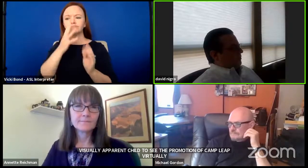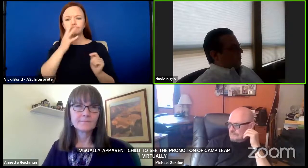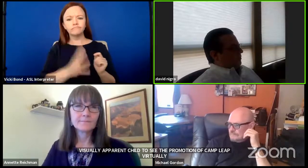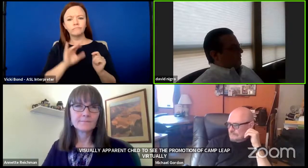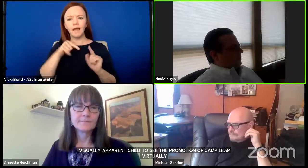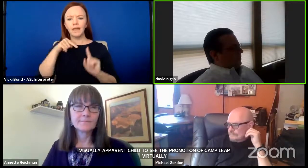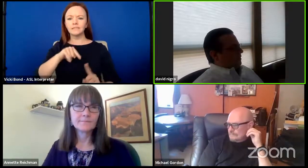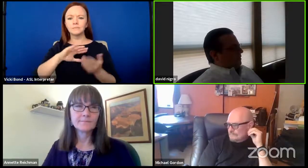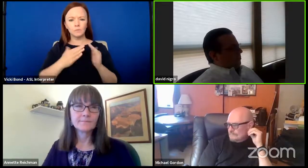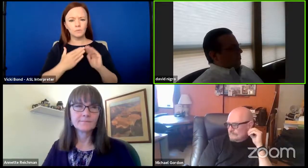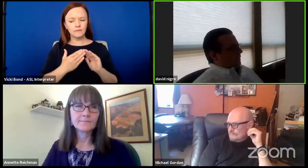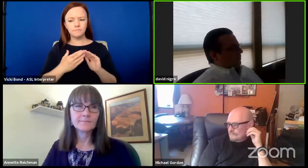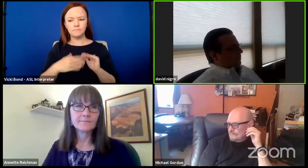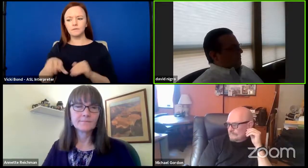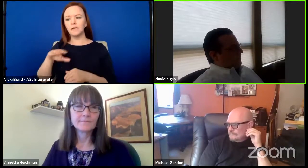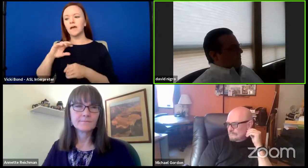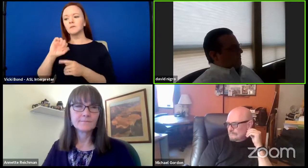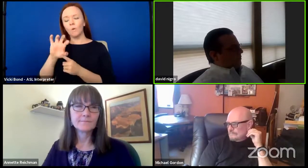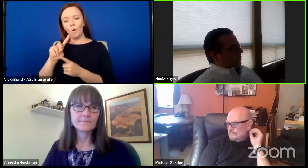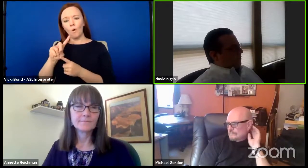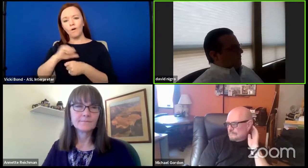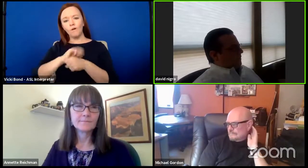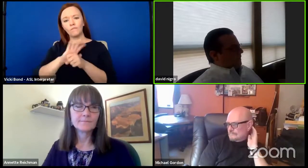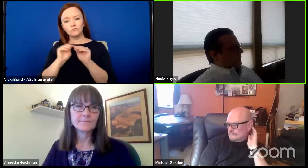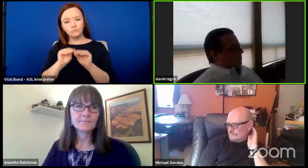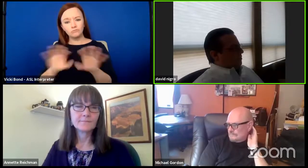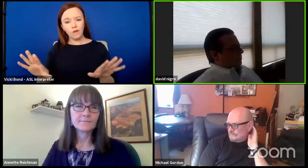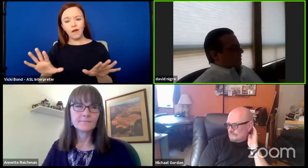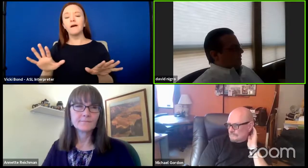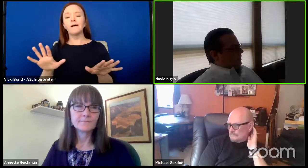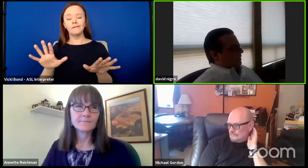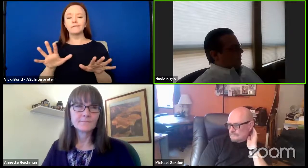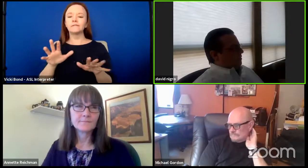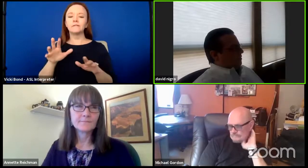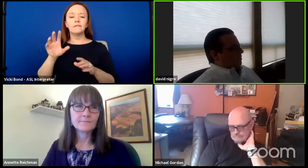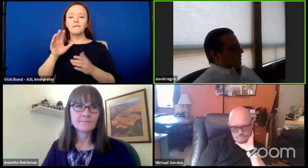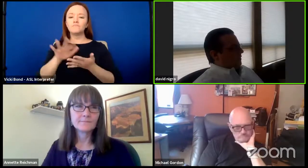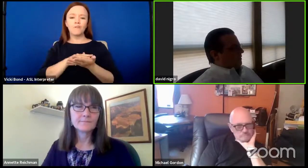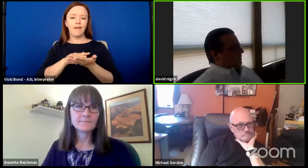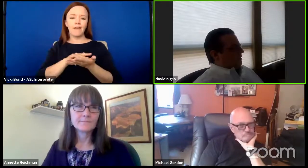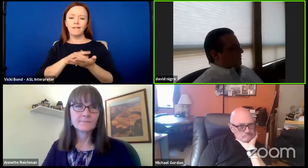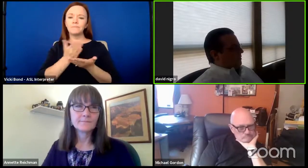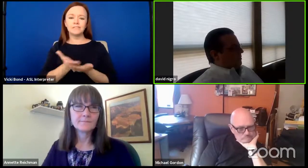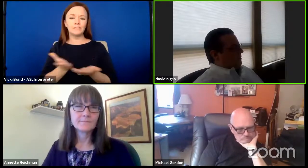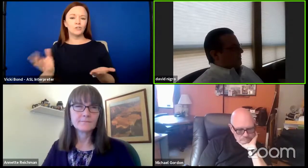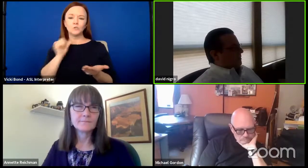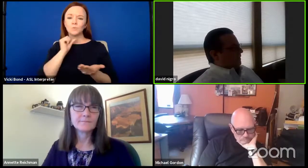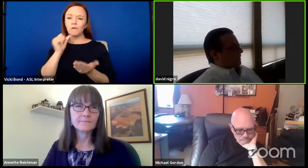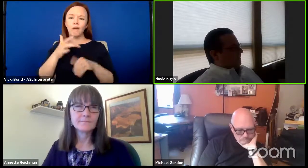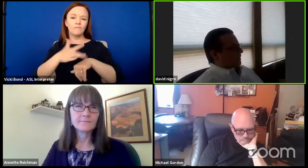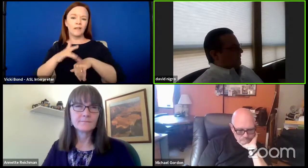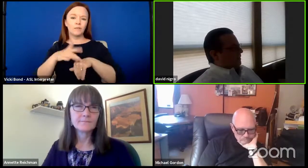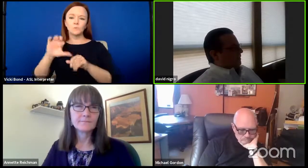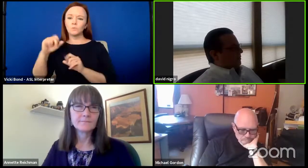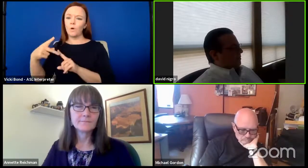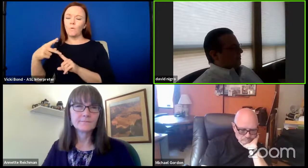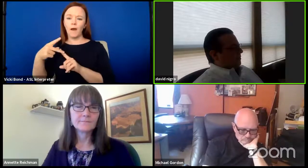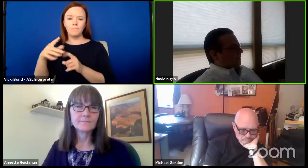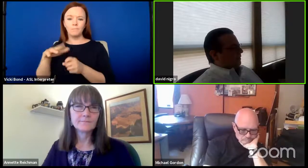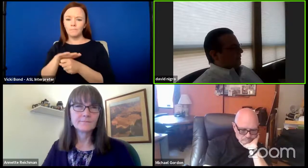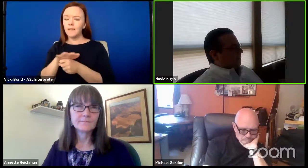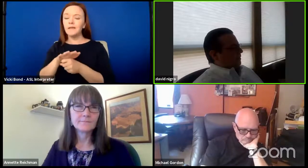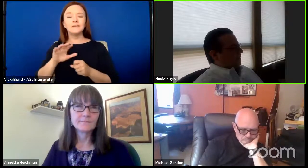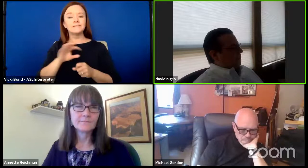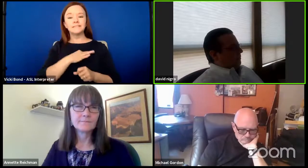last school year, Braille reading materials were unobtainable to children in regional cooperatives, and staff members were specifically instructed not to provide